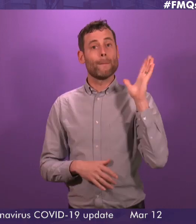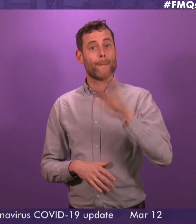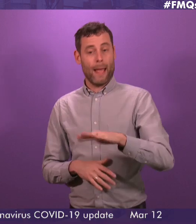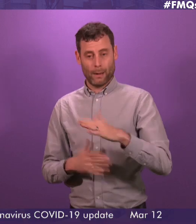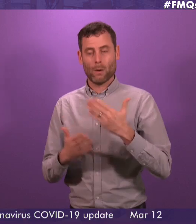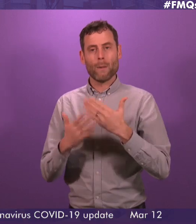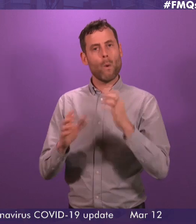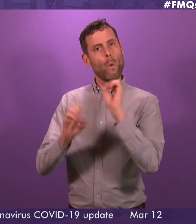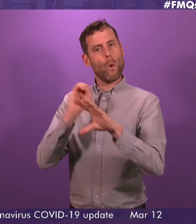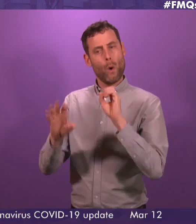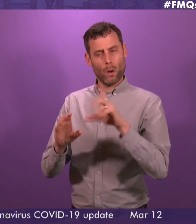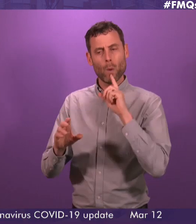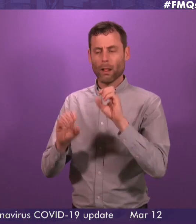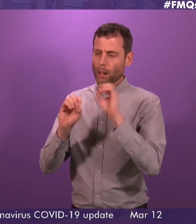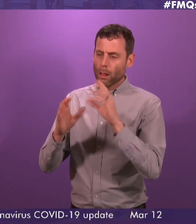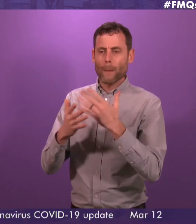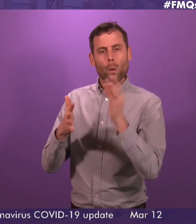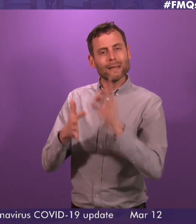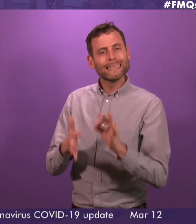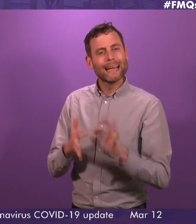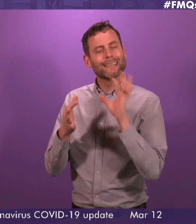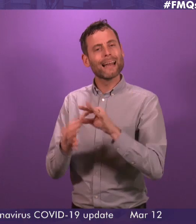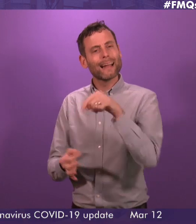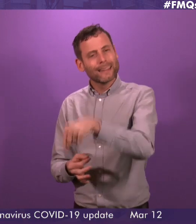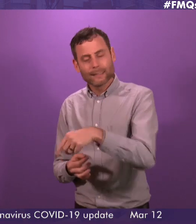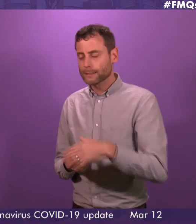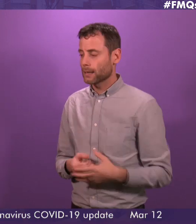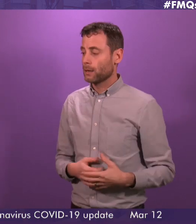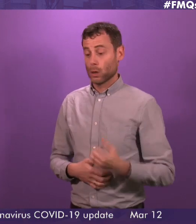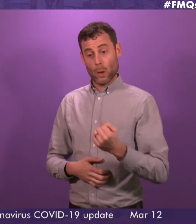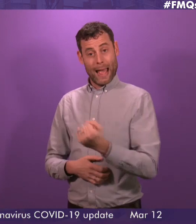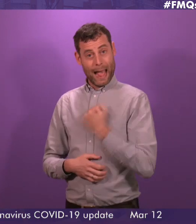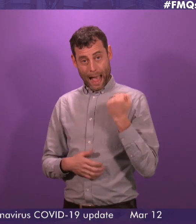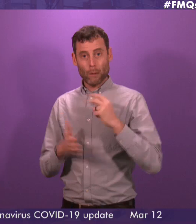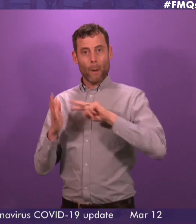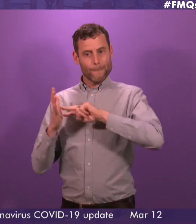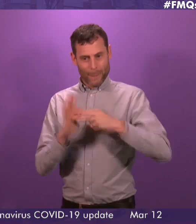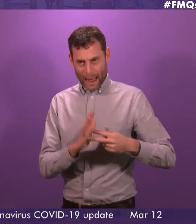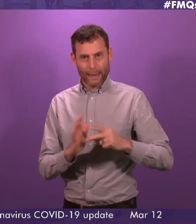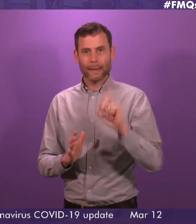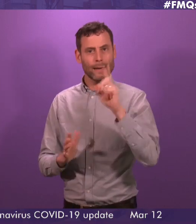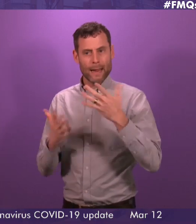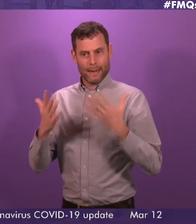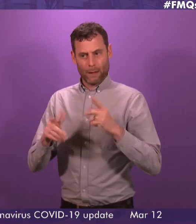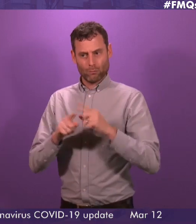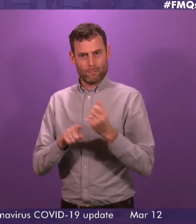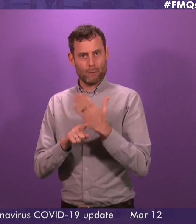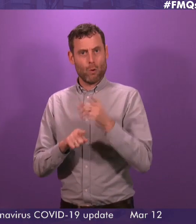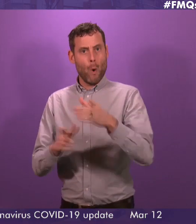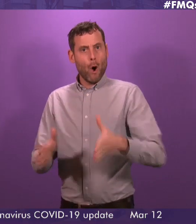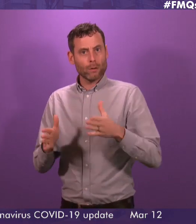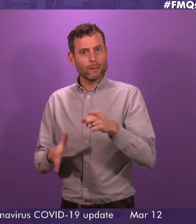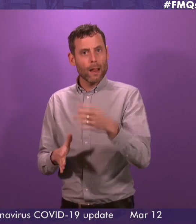detail on all of this, but I can let Mr Briggs know that all our planning is on the basis of increasing capacity in our hospital